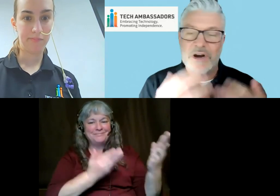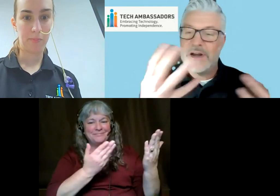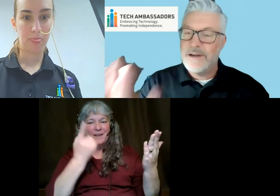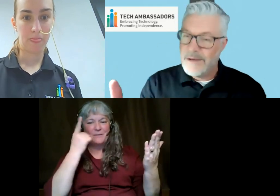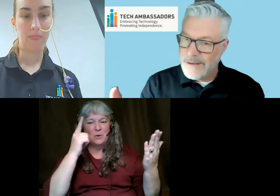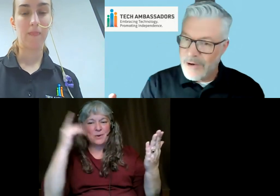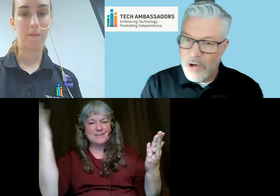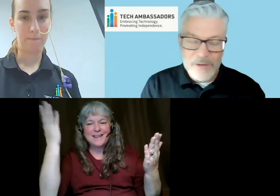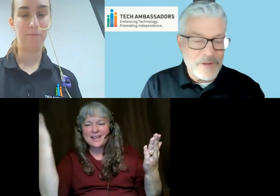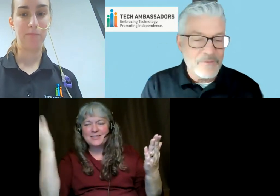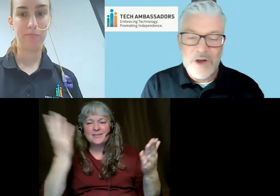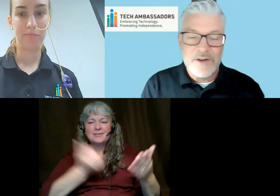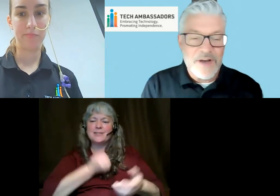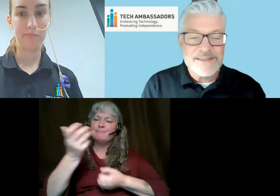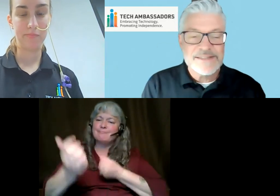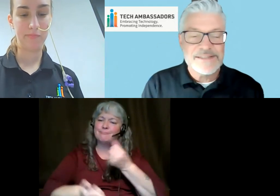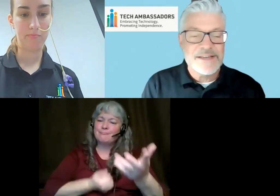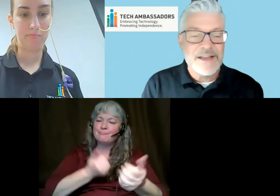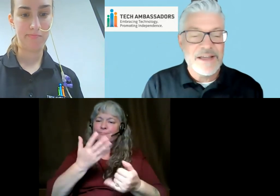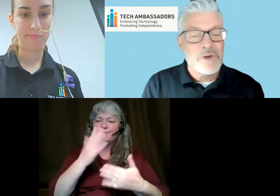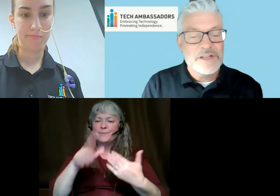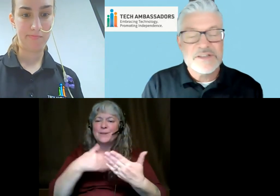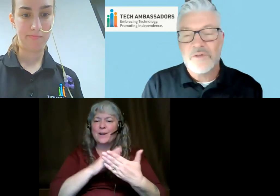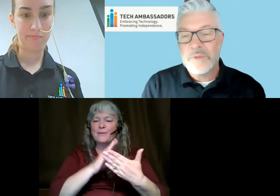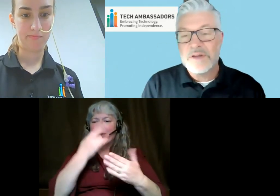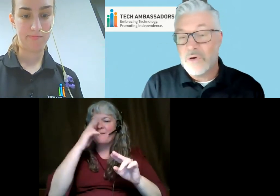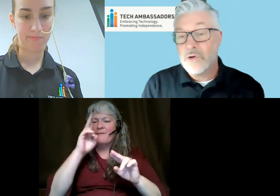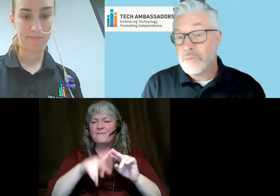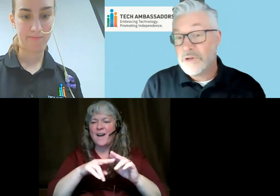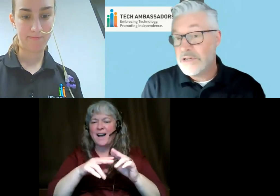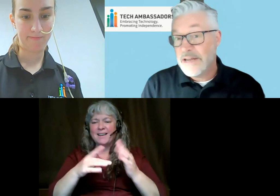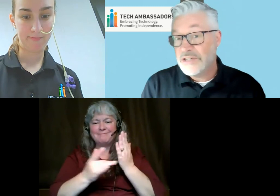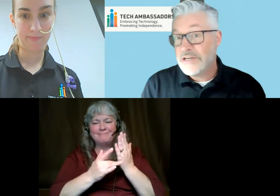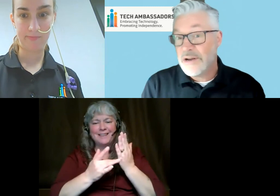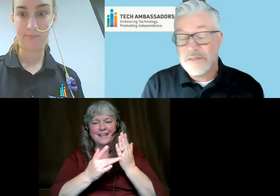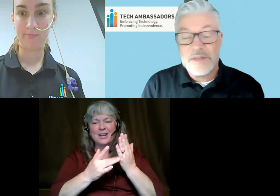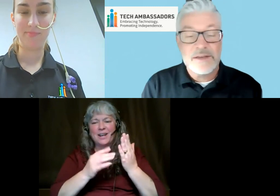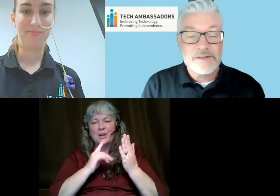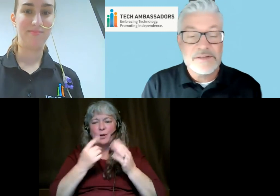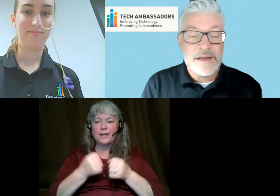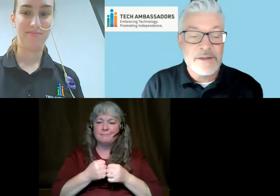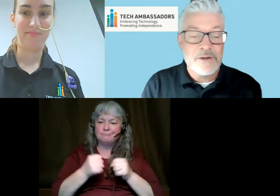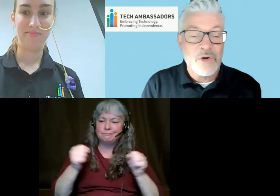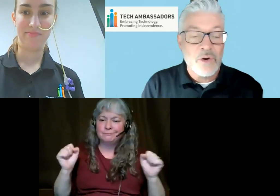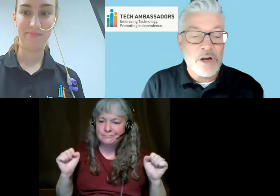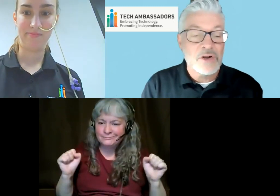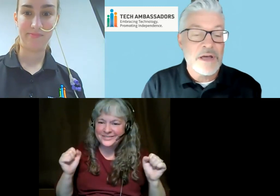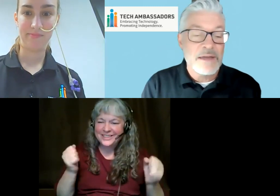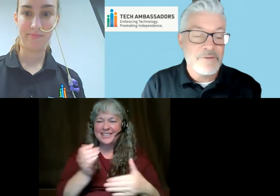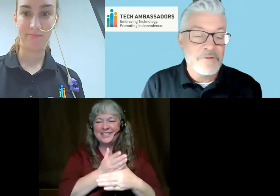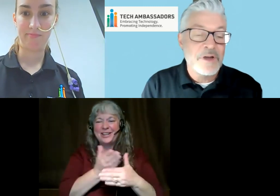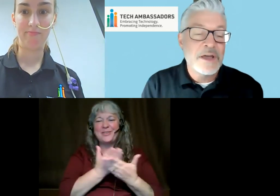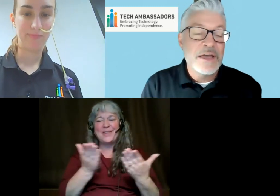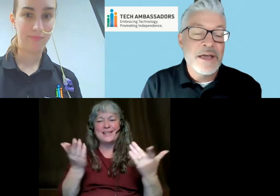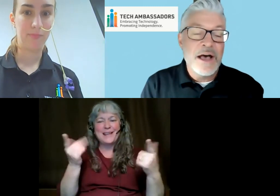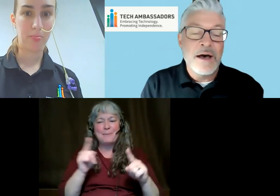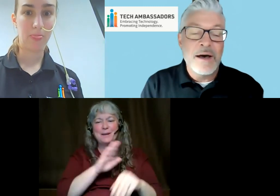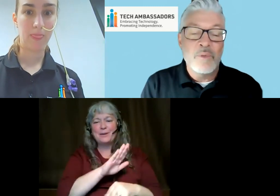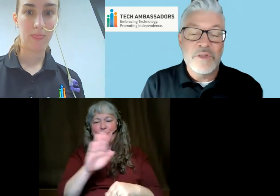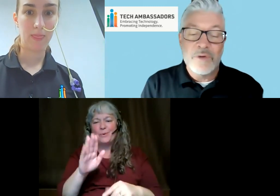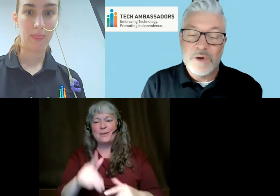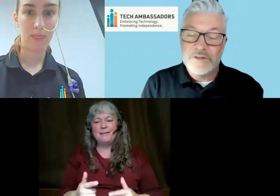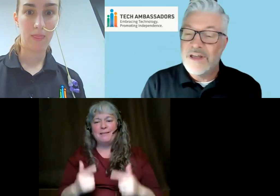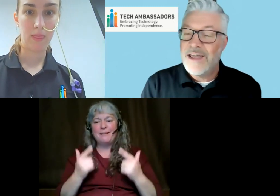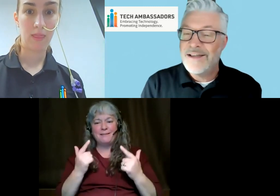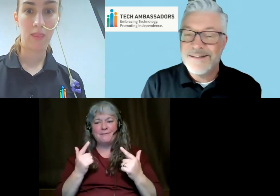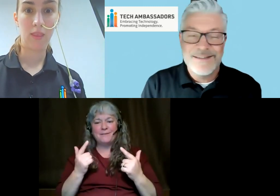for sharing all of the fun devices, and really just for being vulnerable and sharing the things that are going on in your life